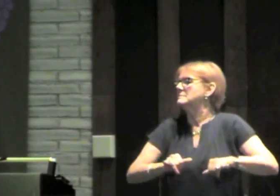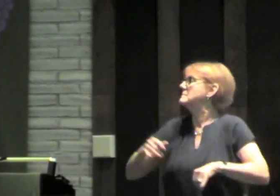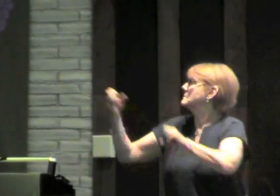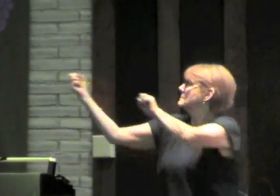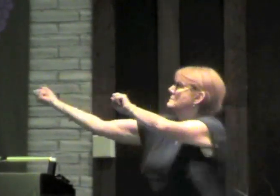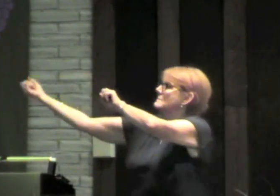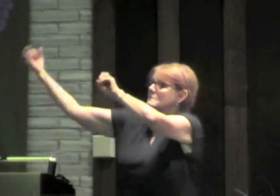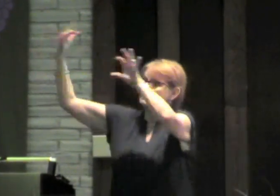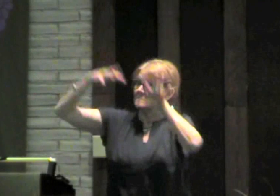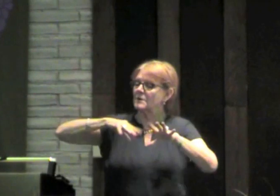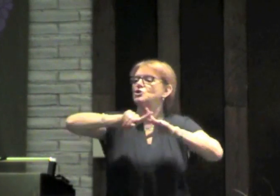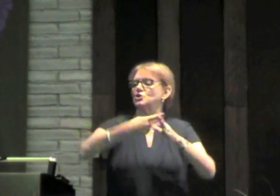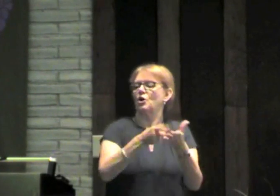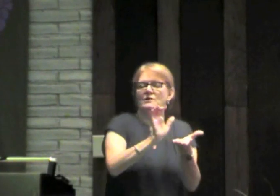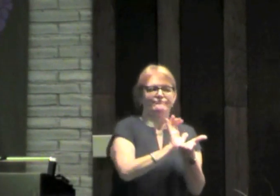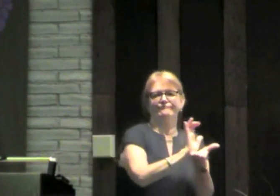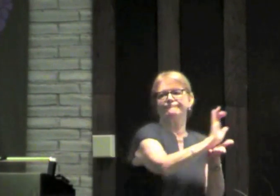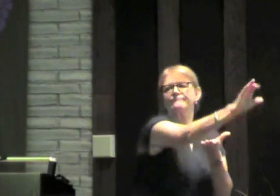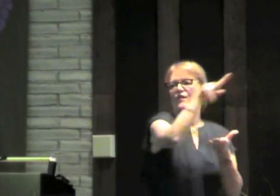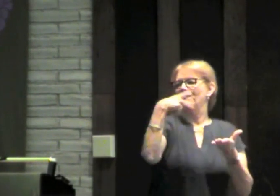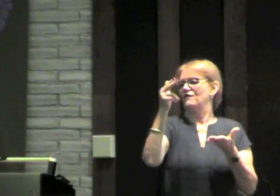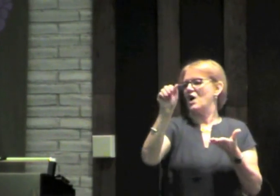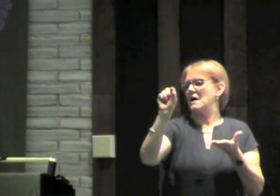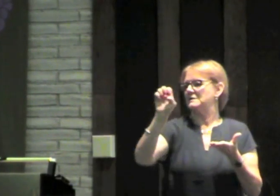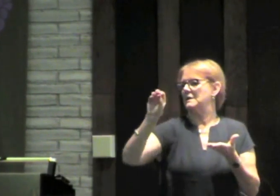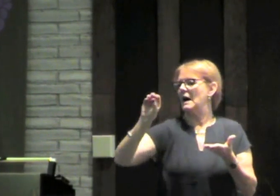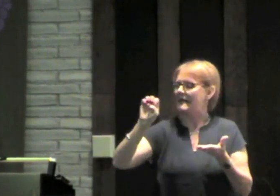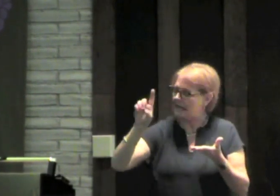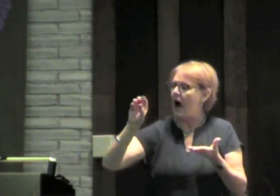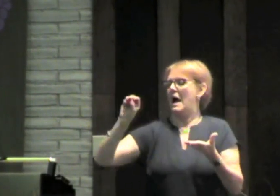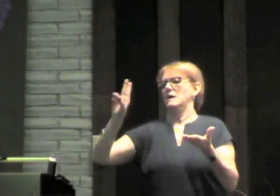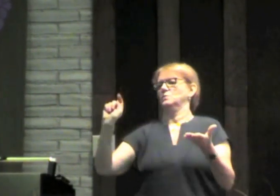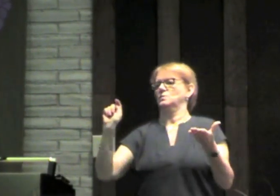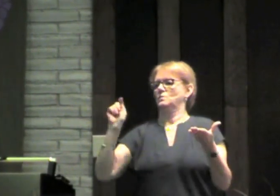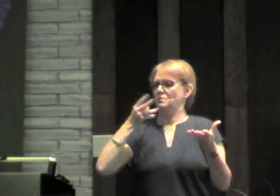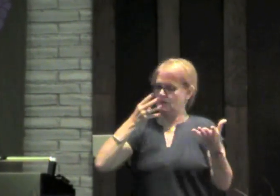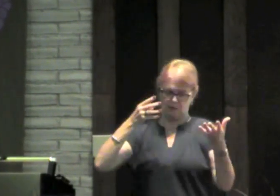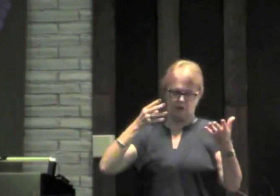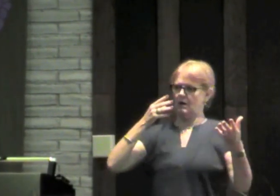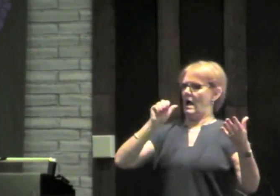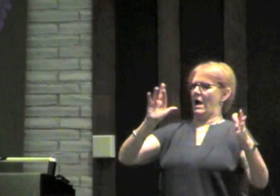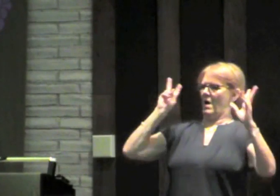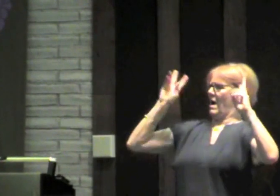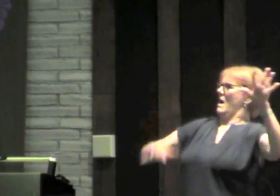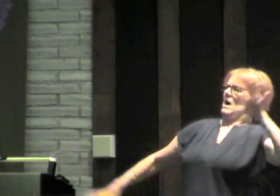historically that's where they are from. Now, once the Jews came back to Israel, they decided to try